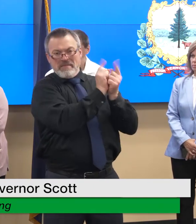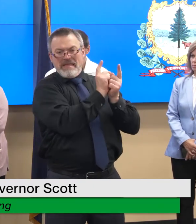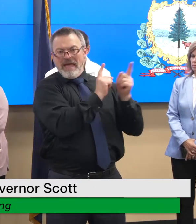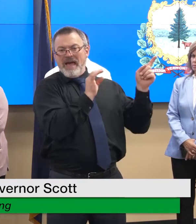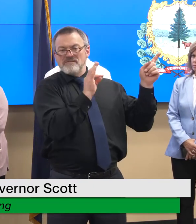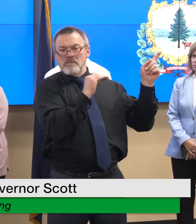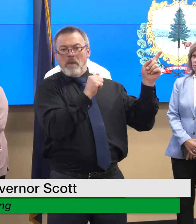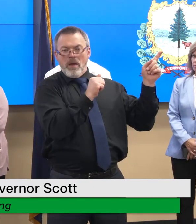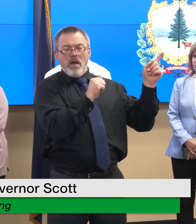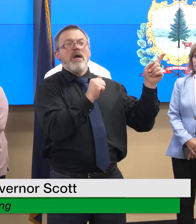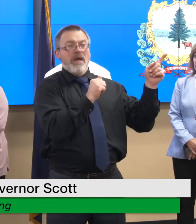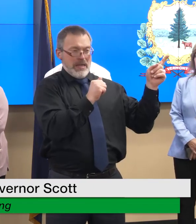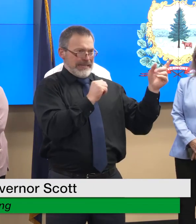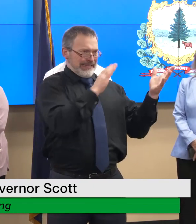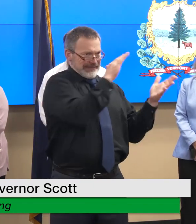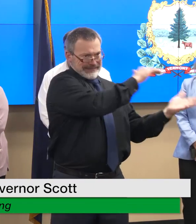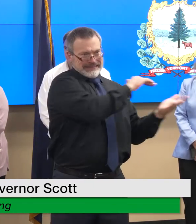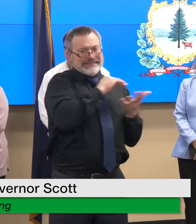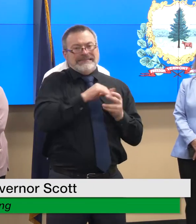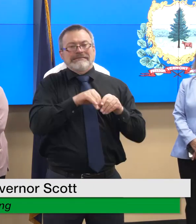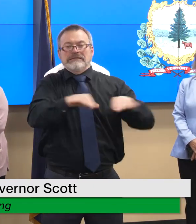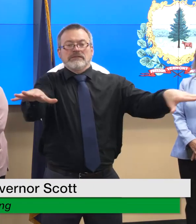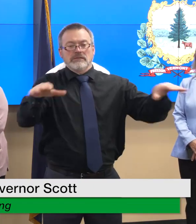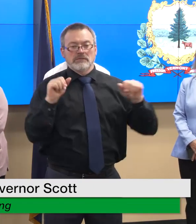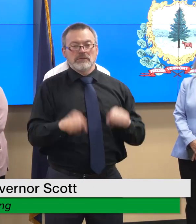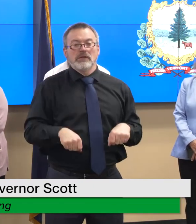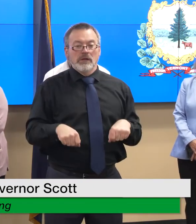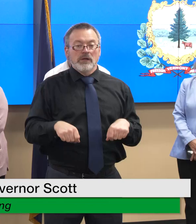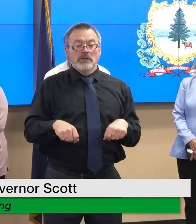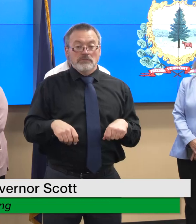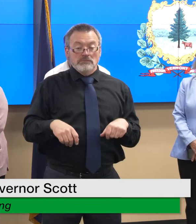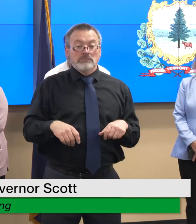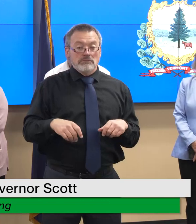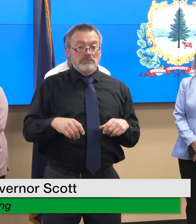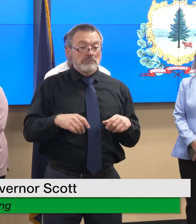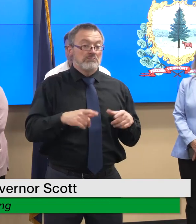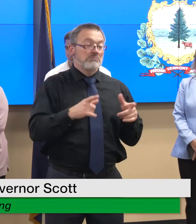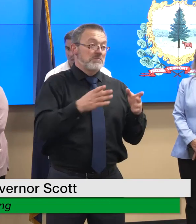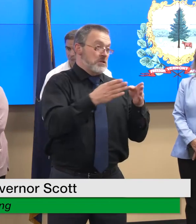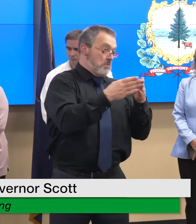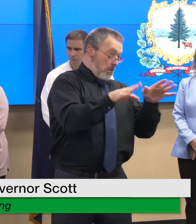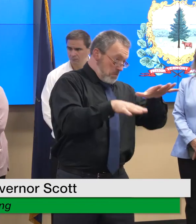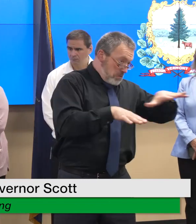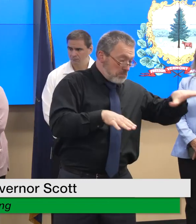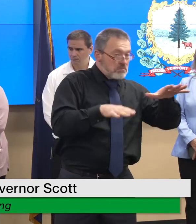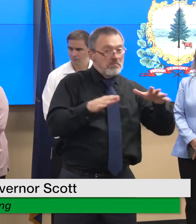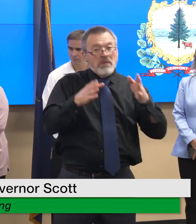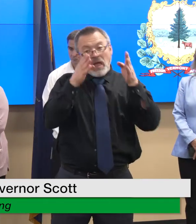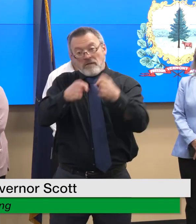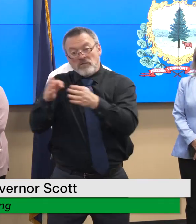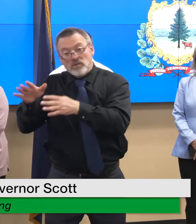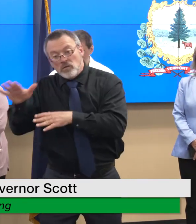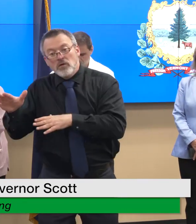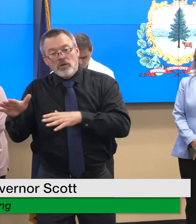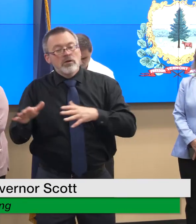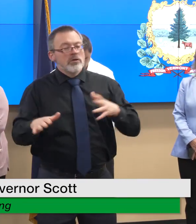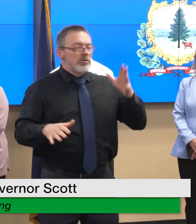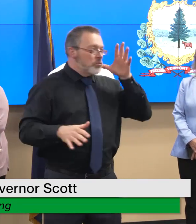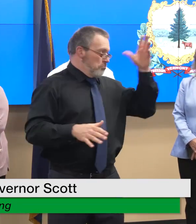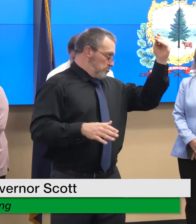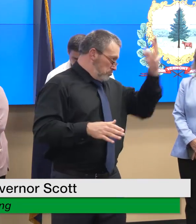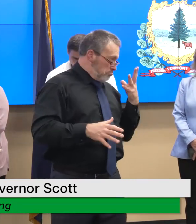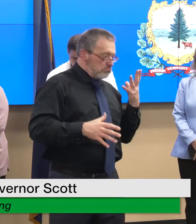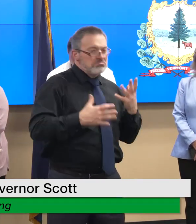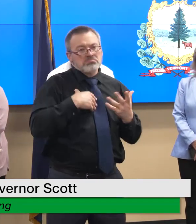As soon as we hear anything about either public assistance or individual assistance, we will share that out. In